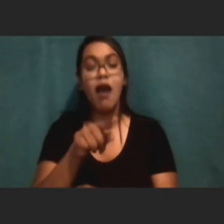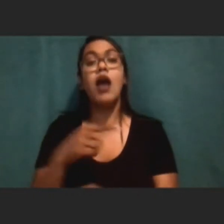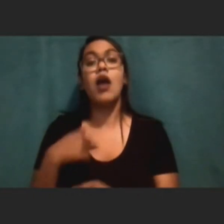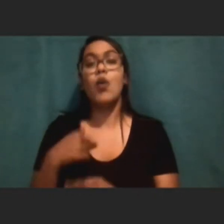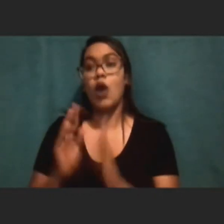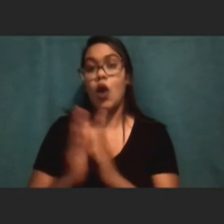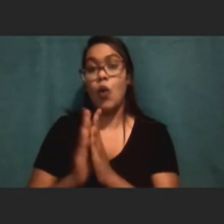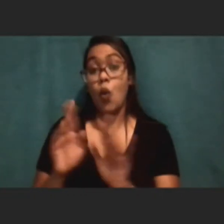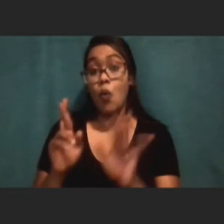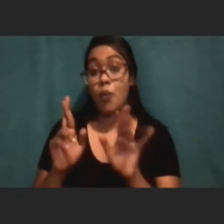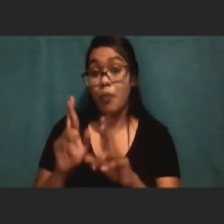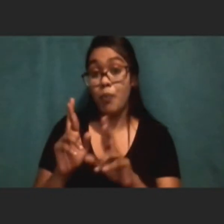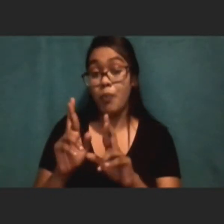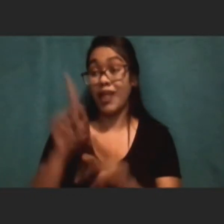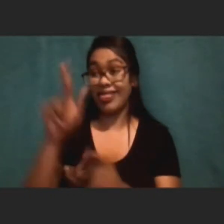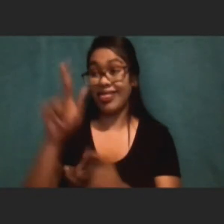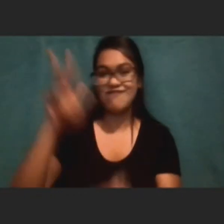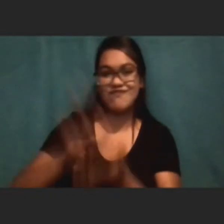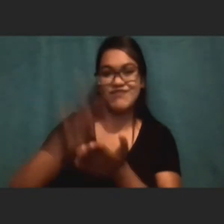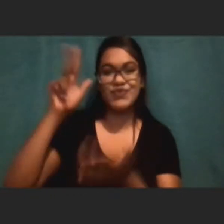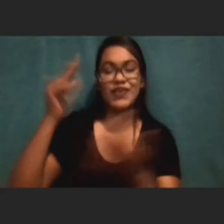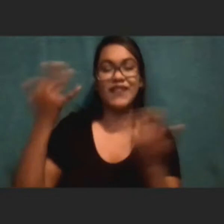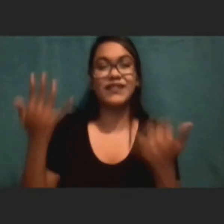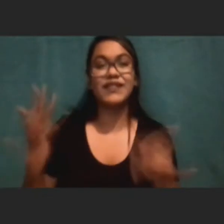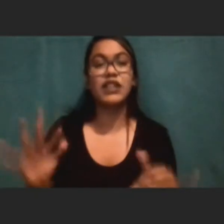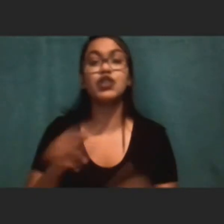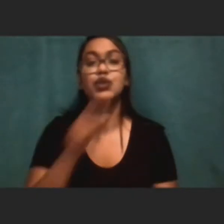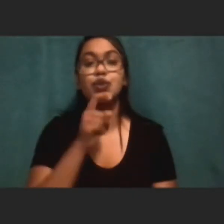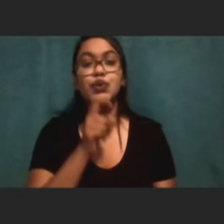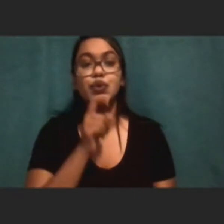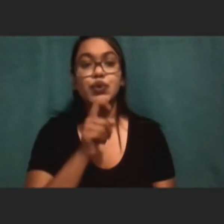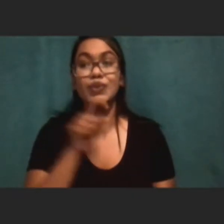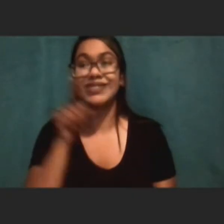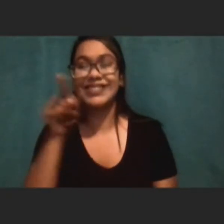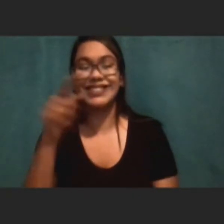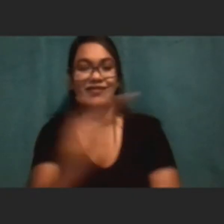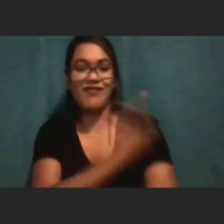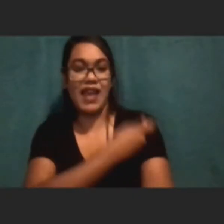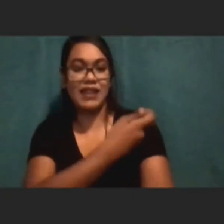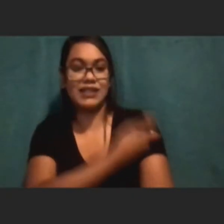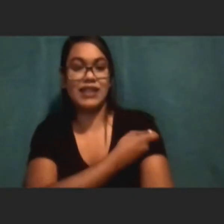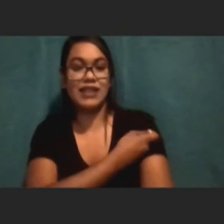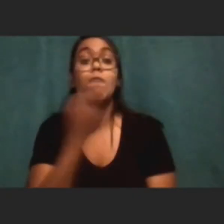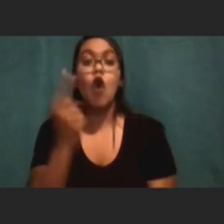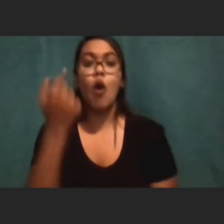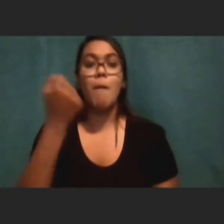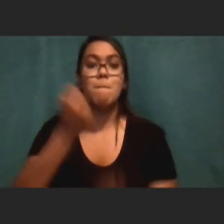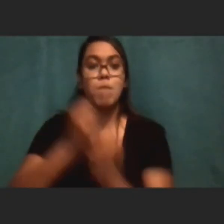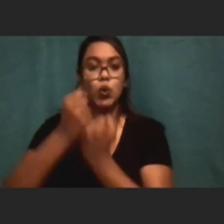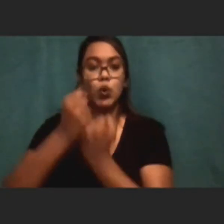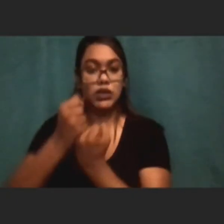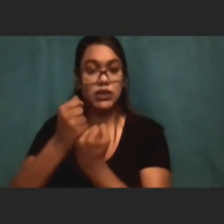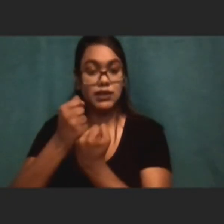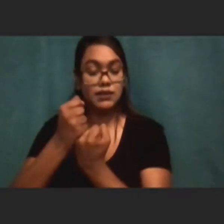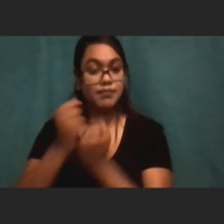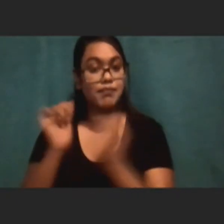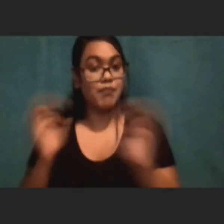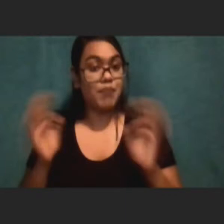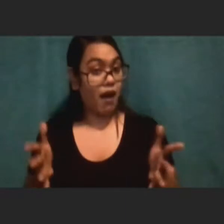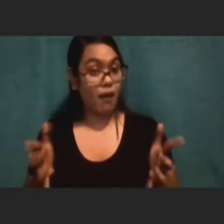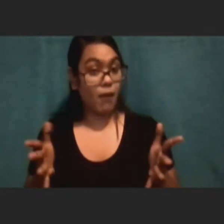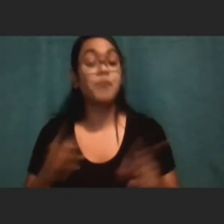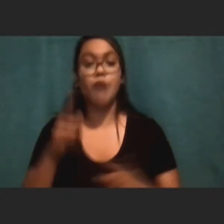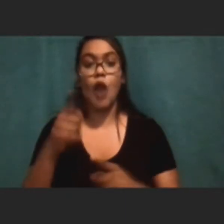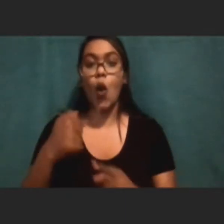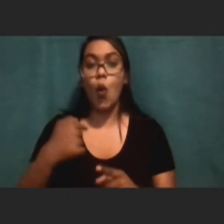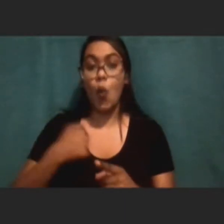for the approval of use of the Pfizer vaccine for a boost. At that time, we should get an indication of what